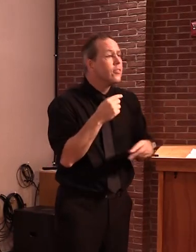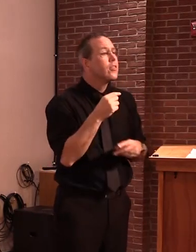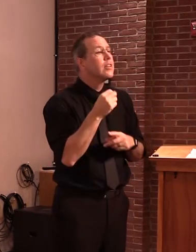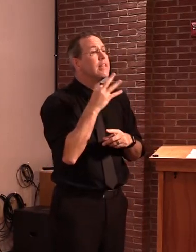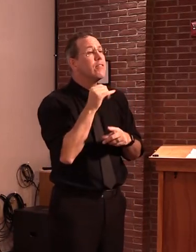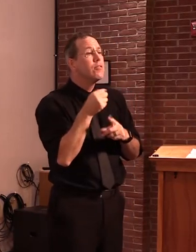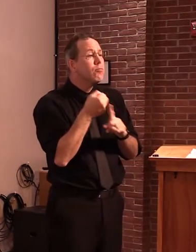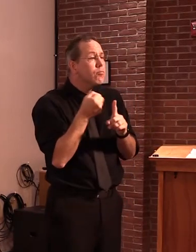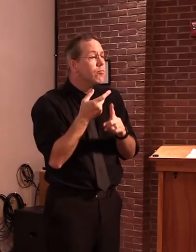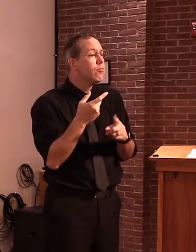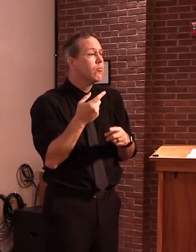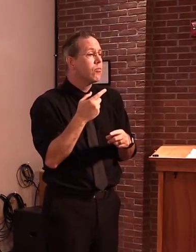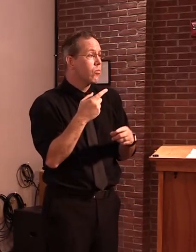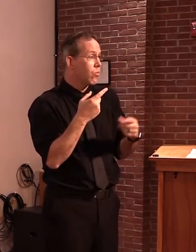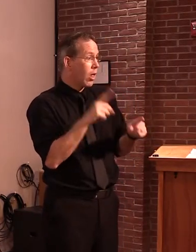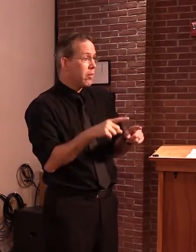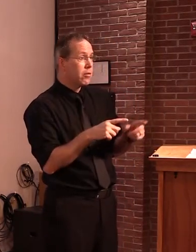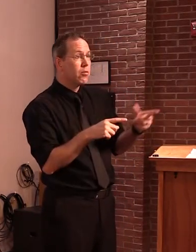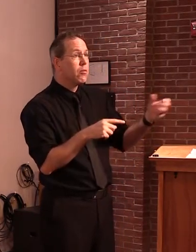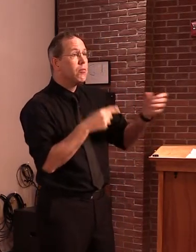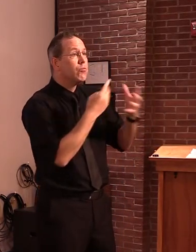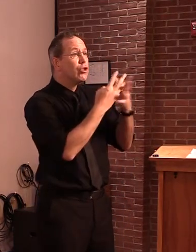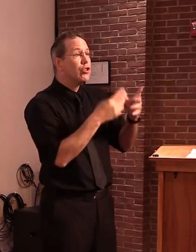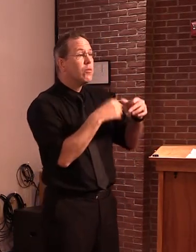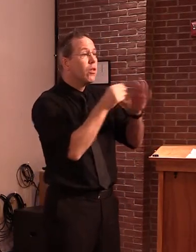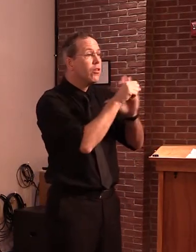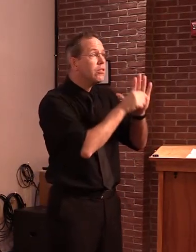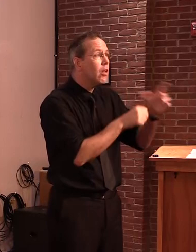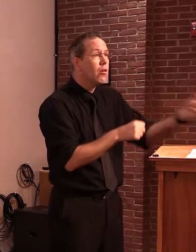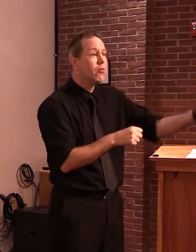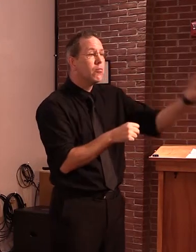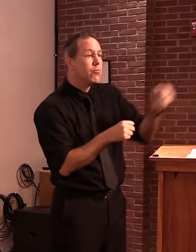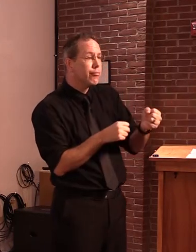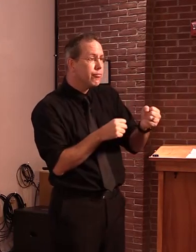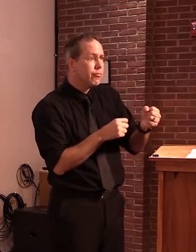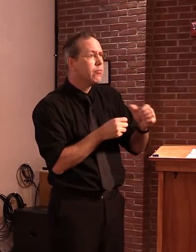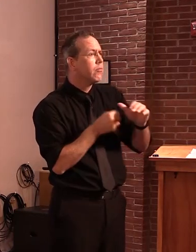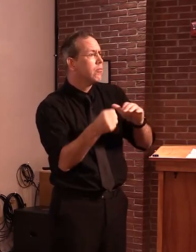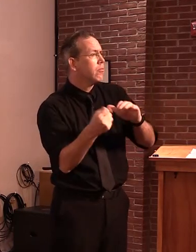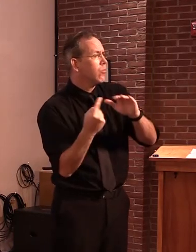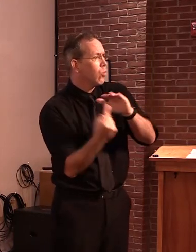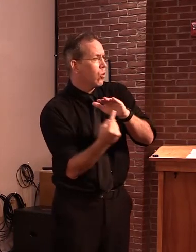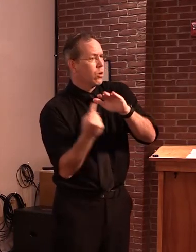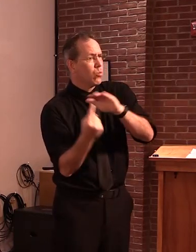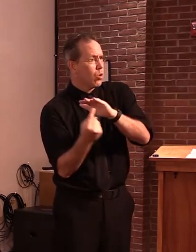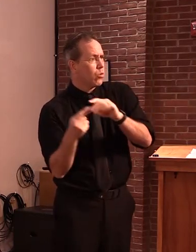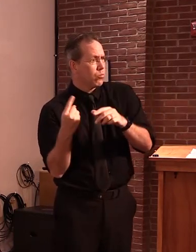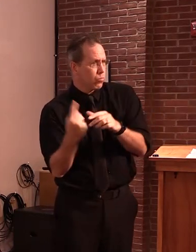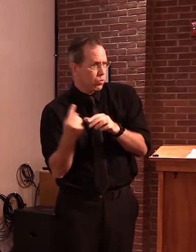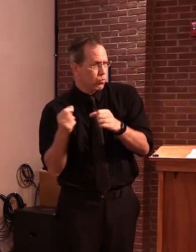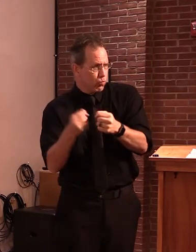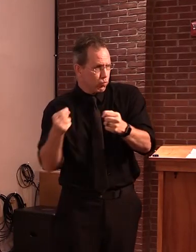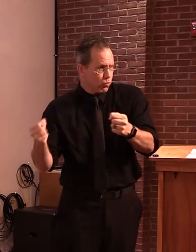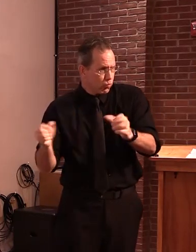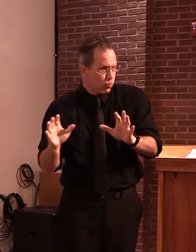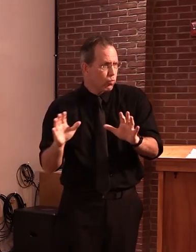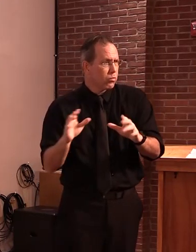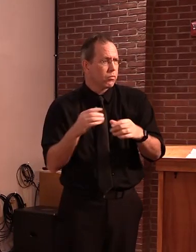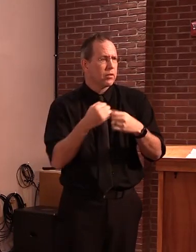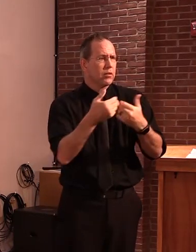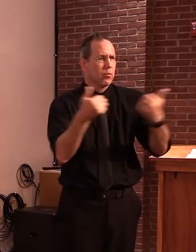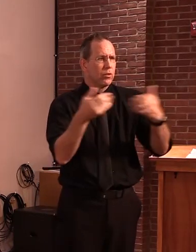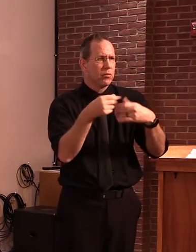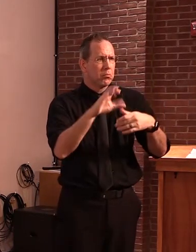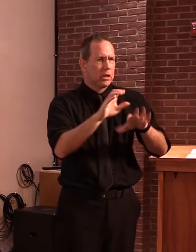when returning inmates needed to be quarantined. We have people coming in and out of our facility, and as I've said at this podium